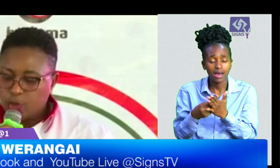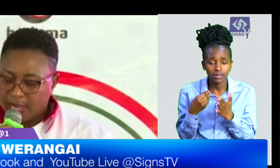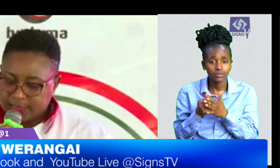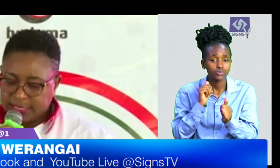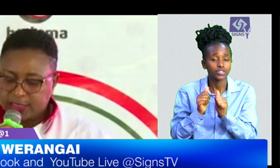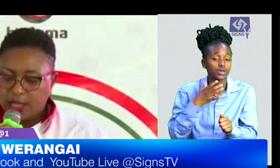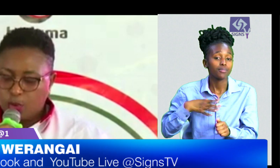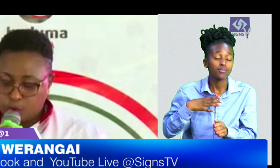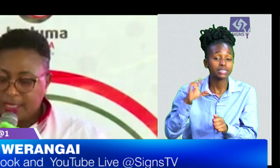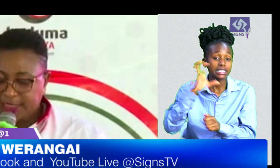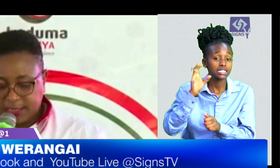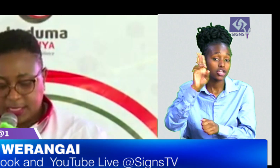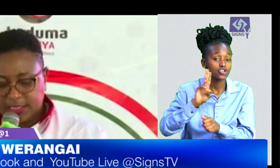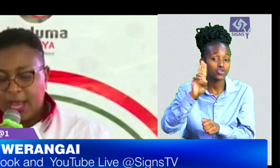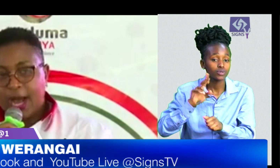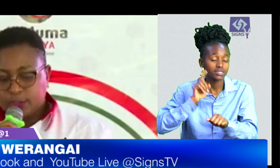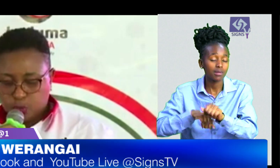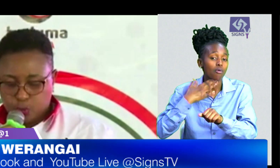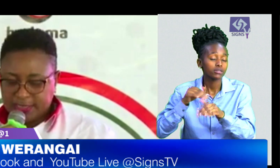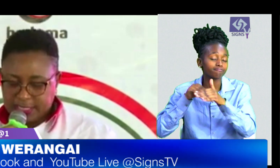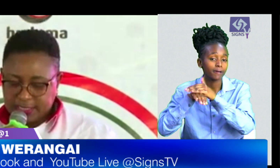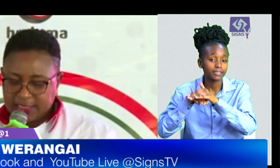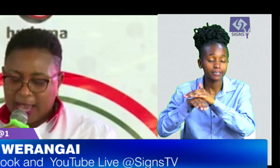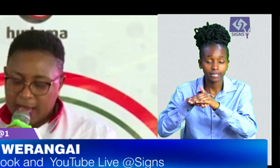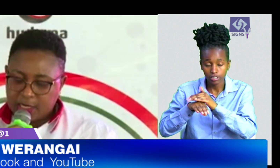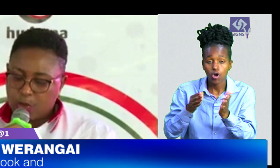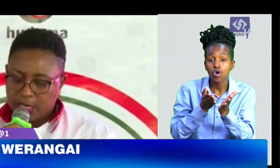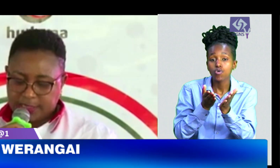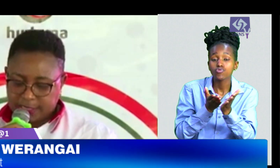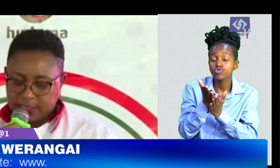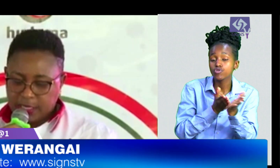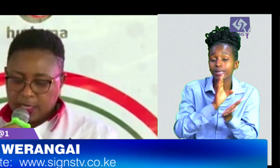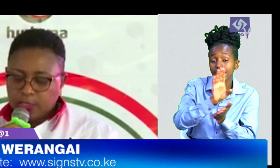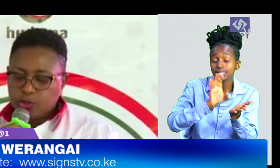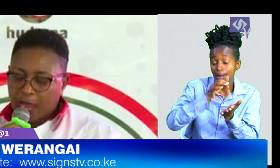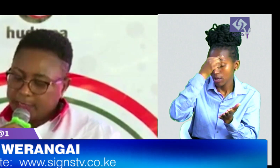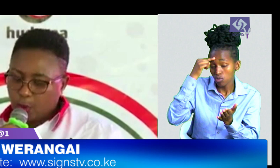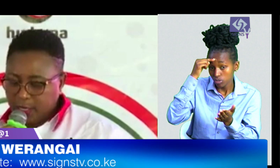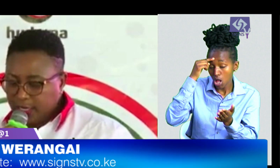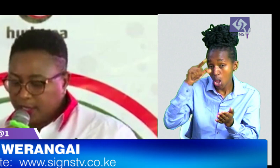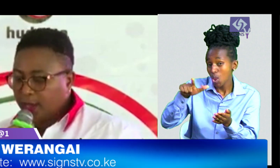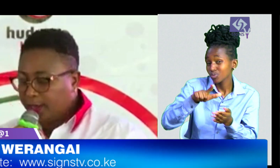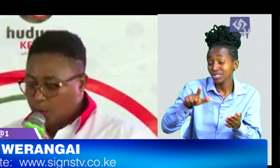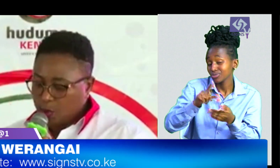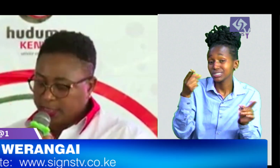to access Huduma centers, as Huduma centers are located at only